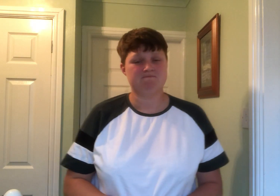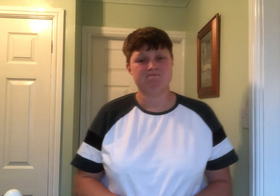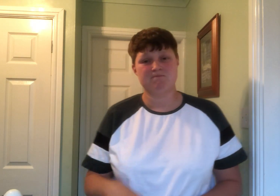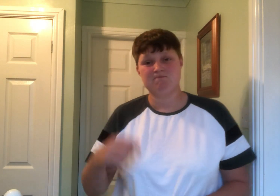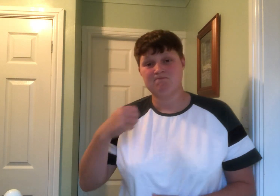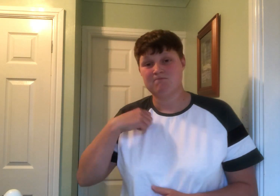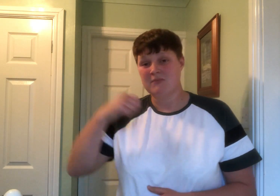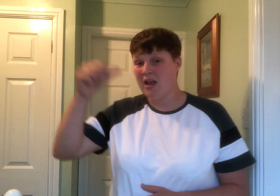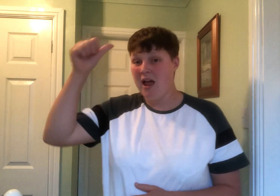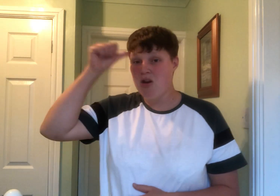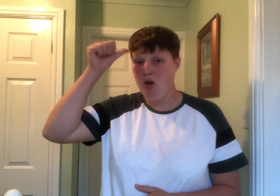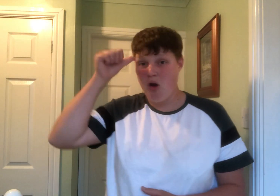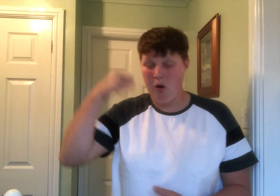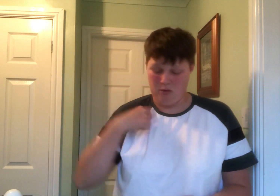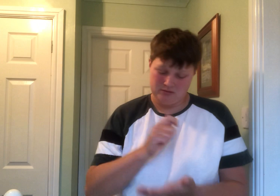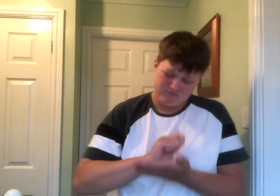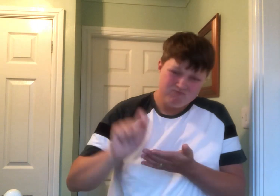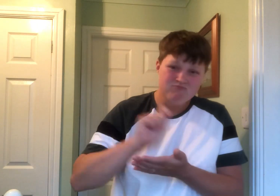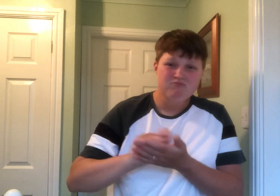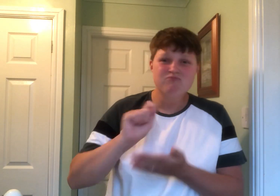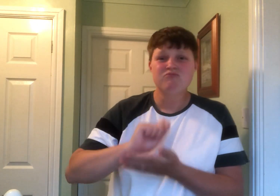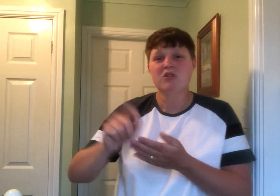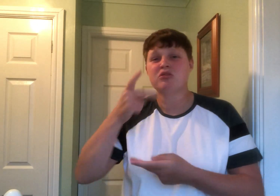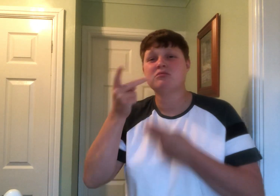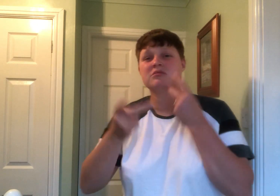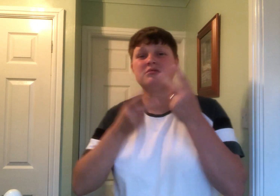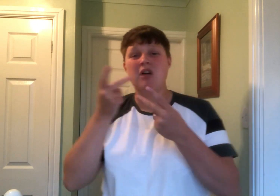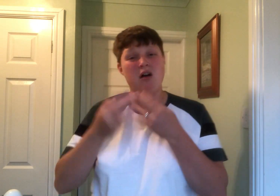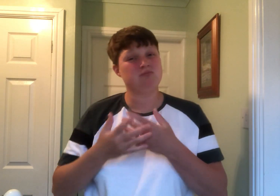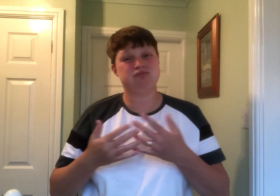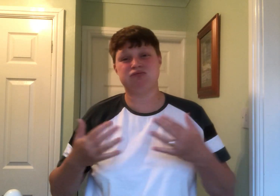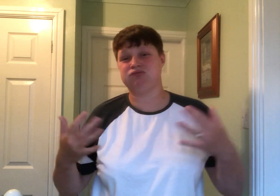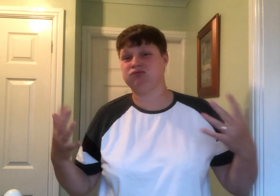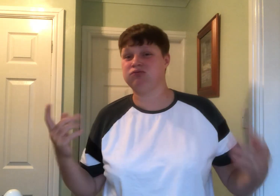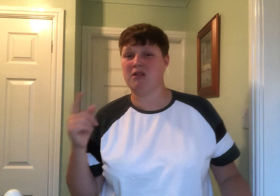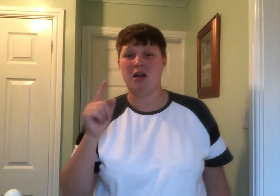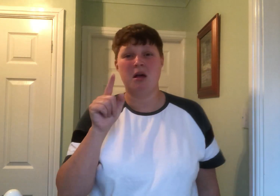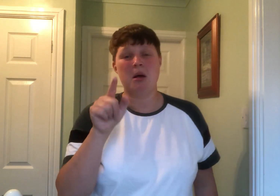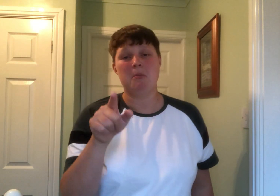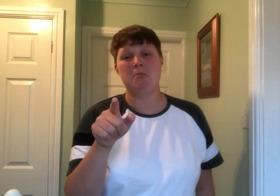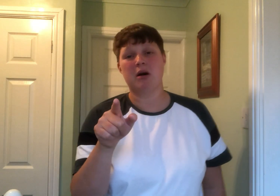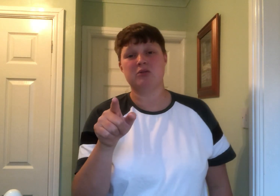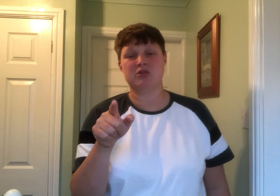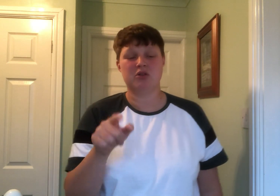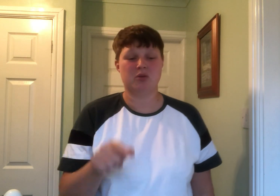And I'm well aware I write too many songs about you